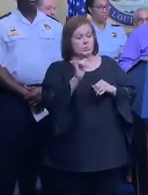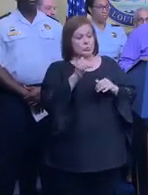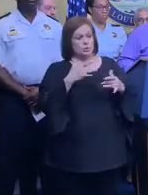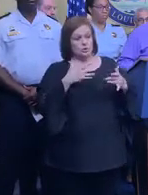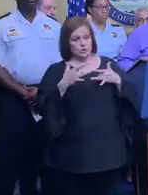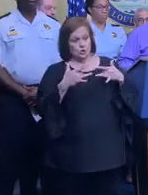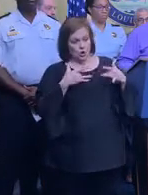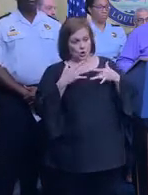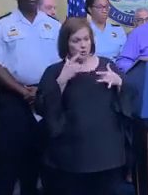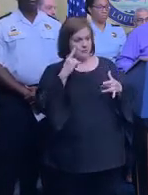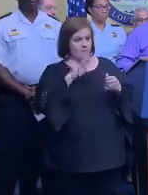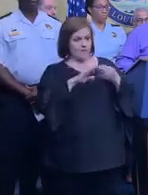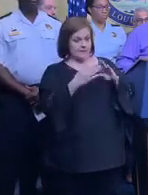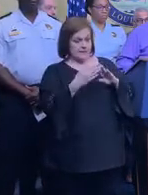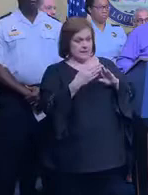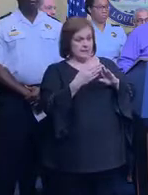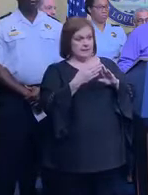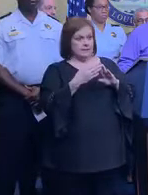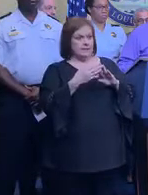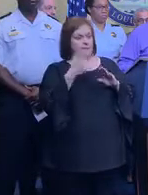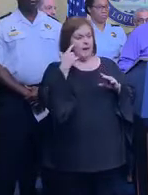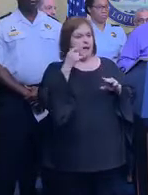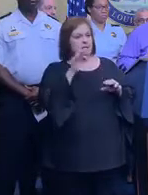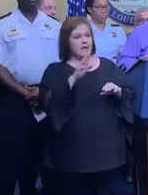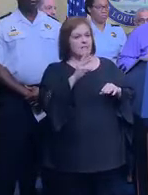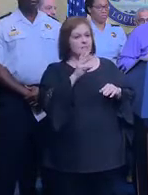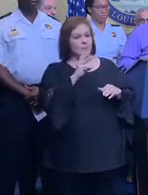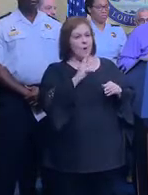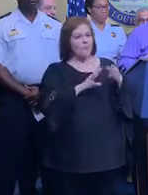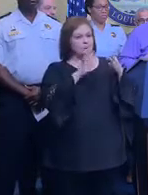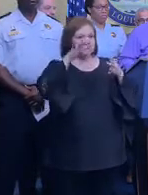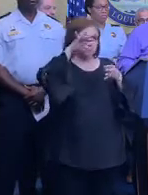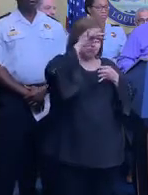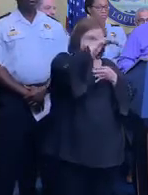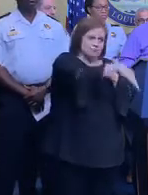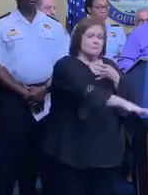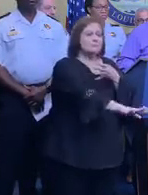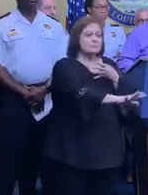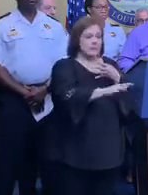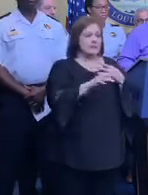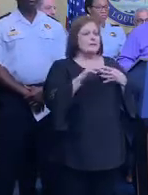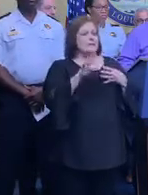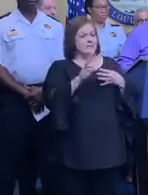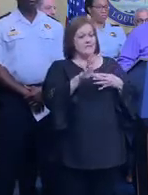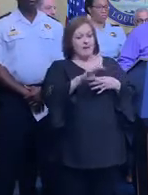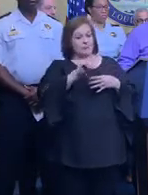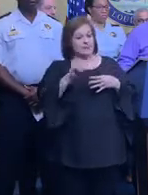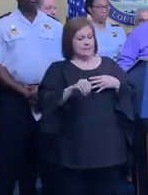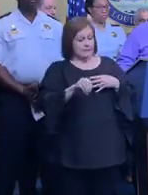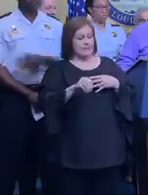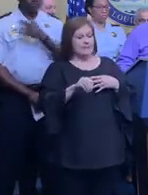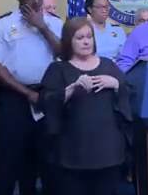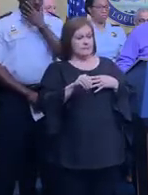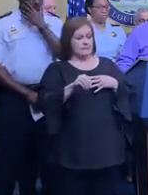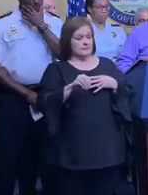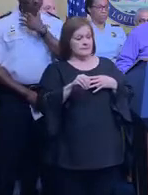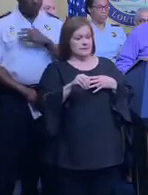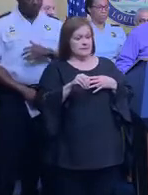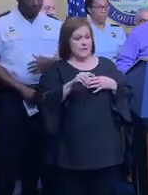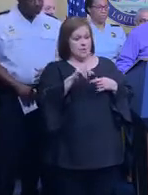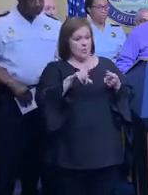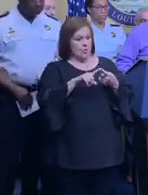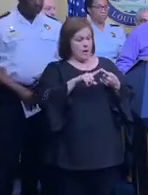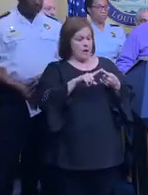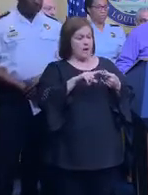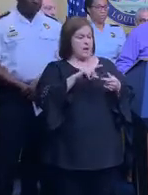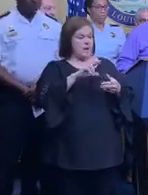for the city and for the area will be storm surge. Water is the killer 75% of the time when it comes to hurricanes